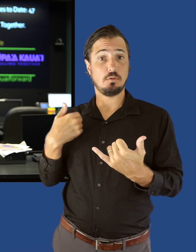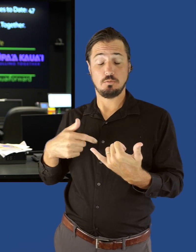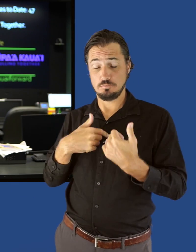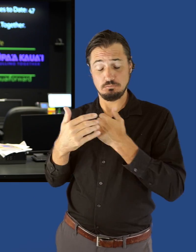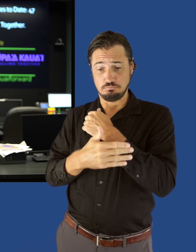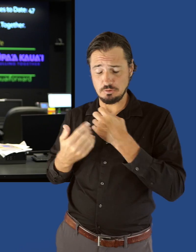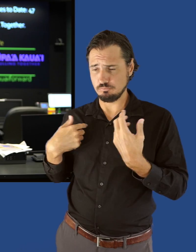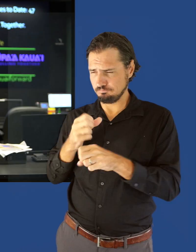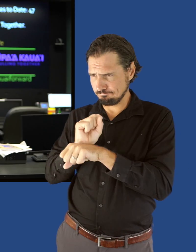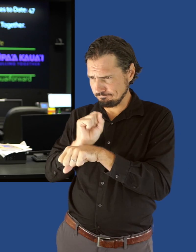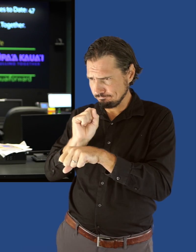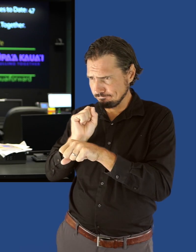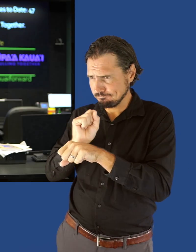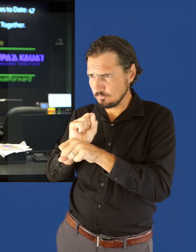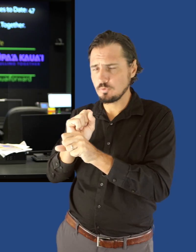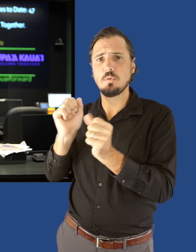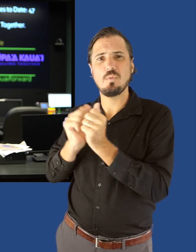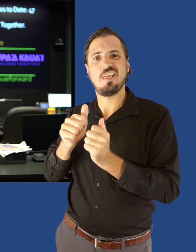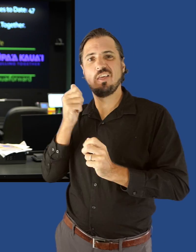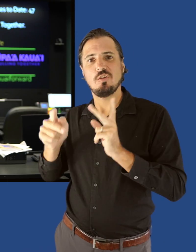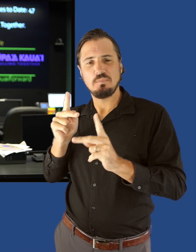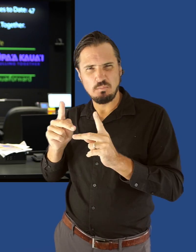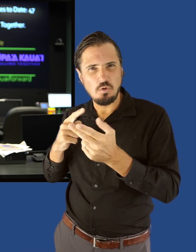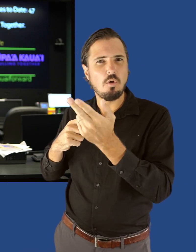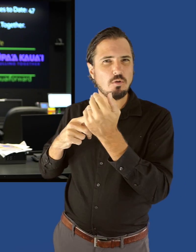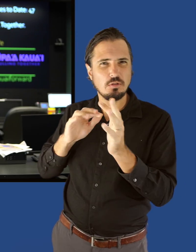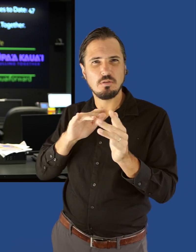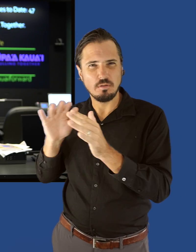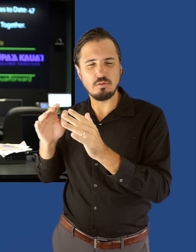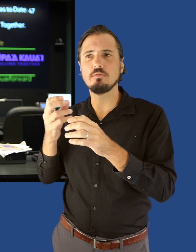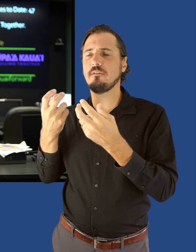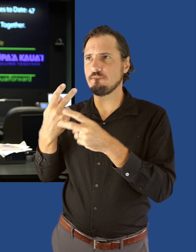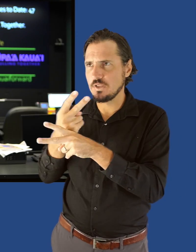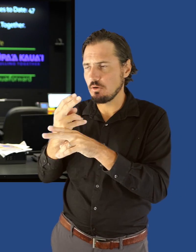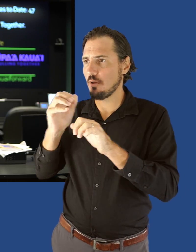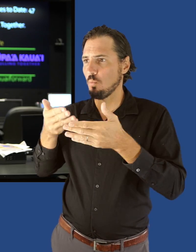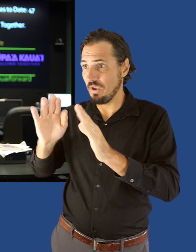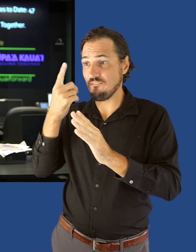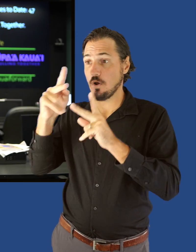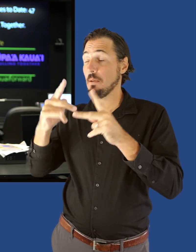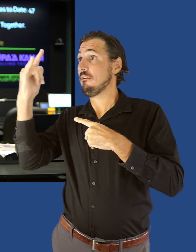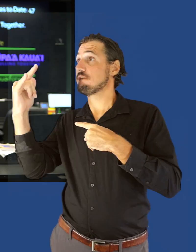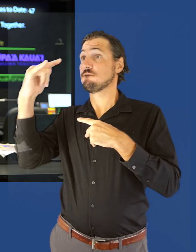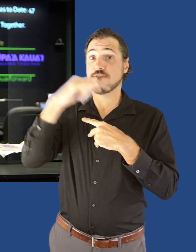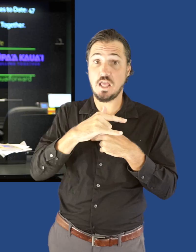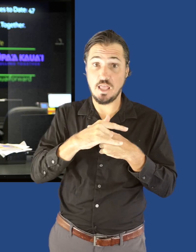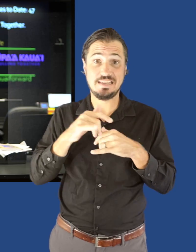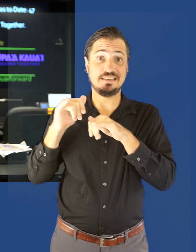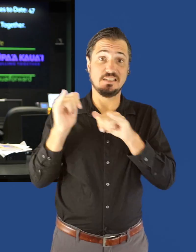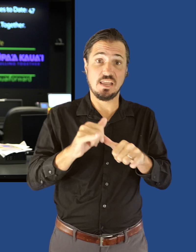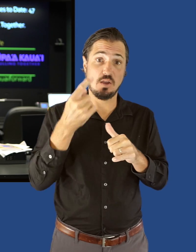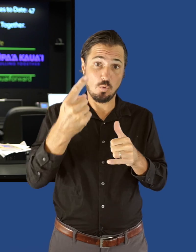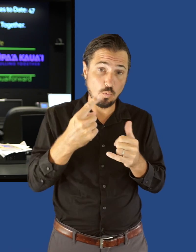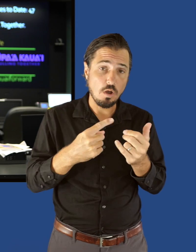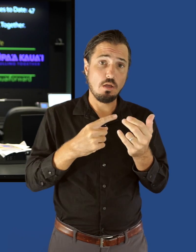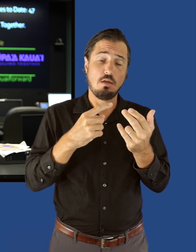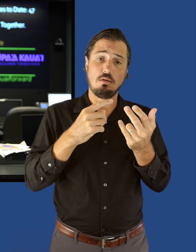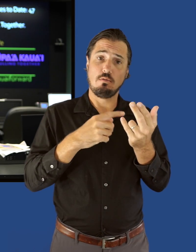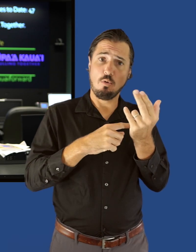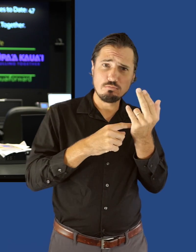will allow visitors to spend their quarantine on property at full-service resorts, which would have